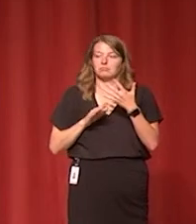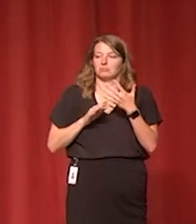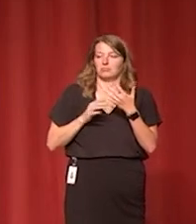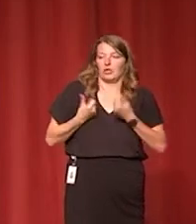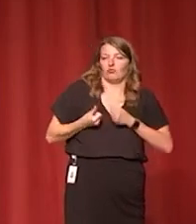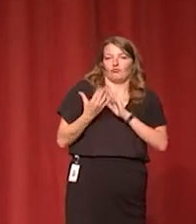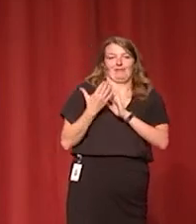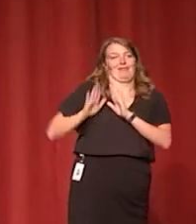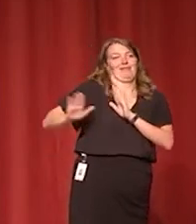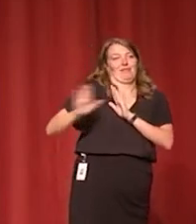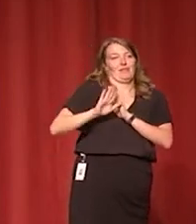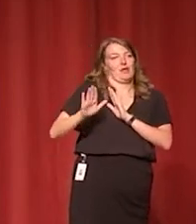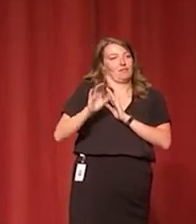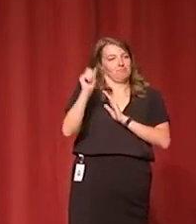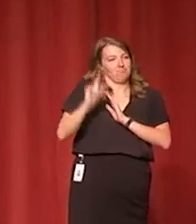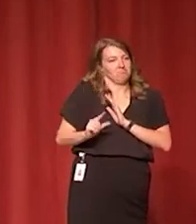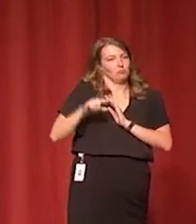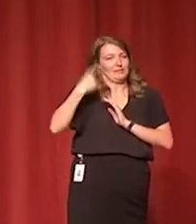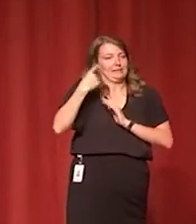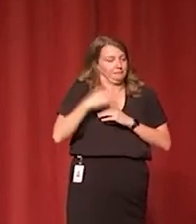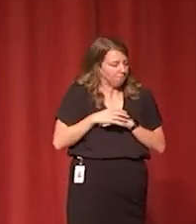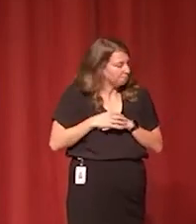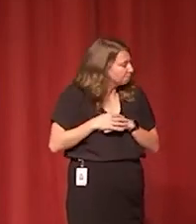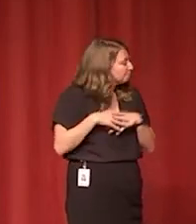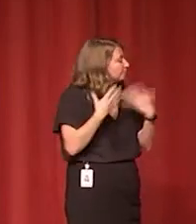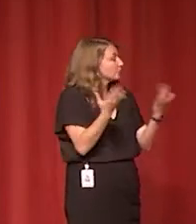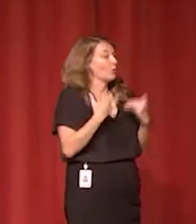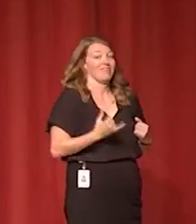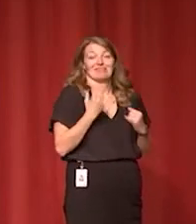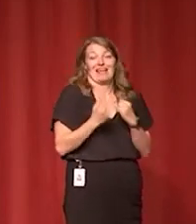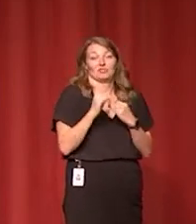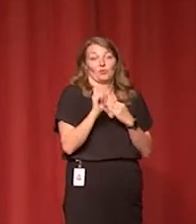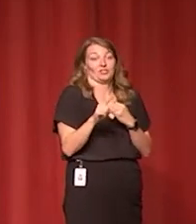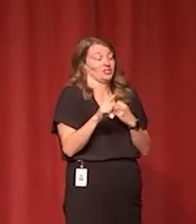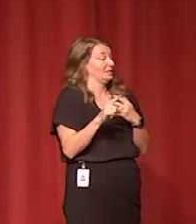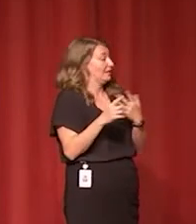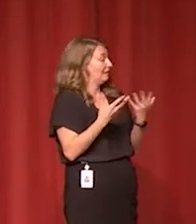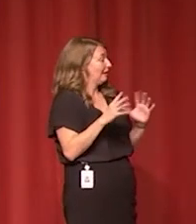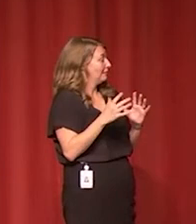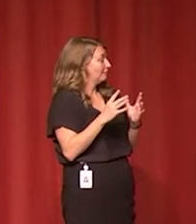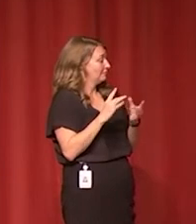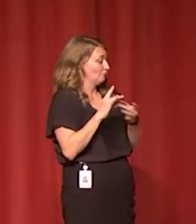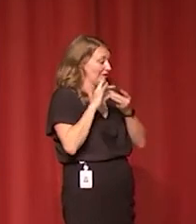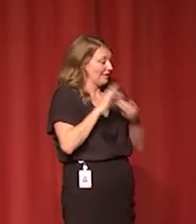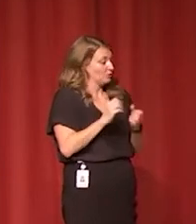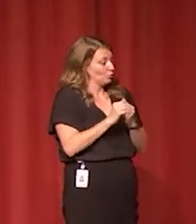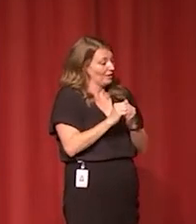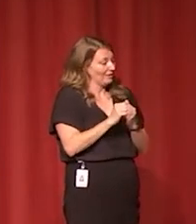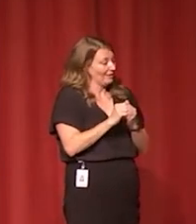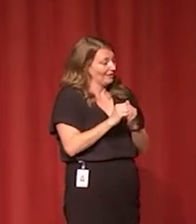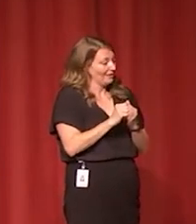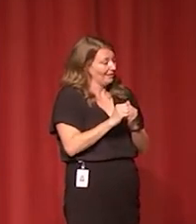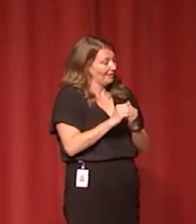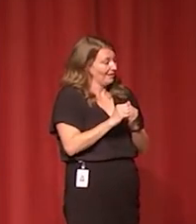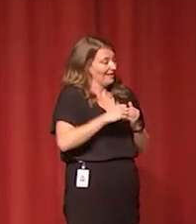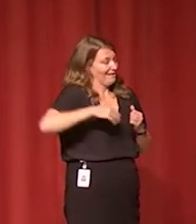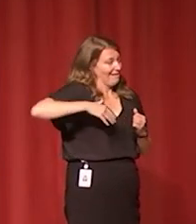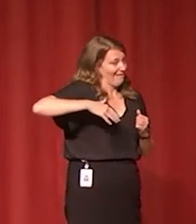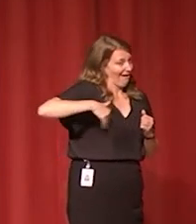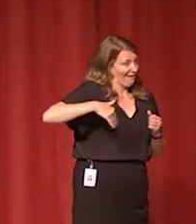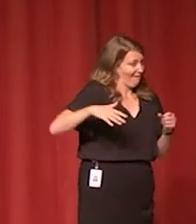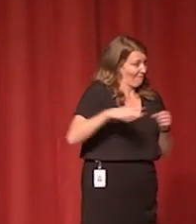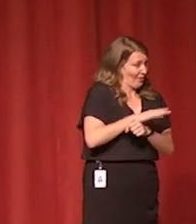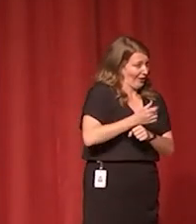dementia. All right, one last question here. So this gets to one of the not yet completely